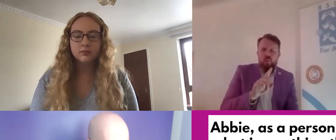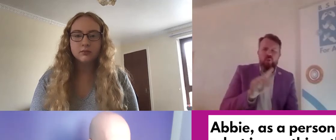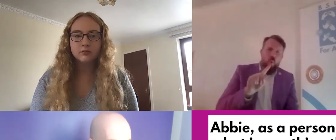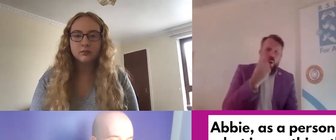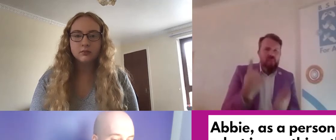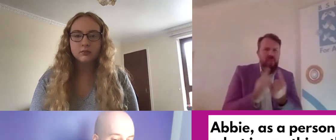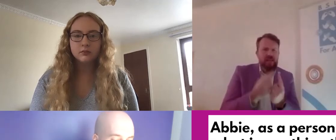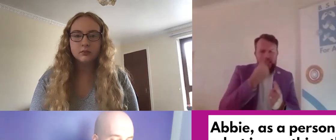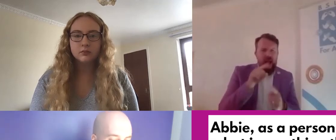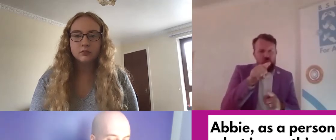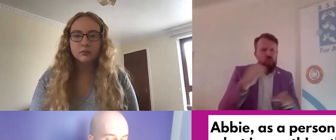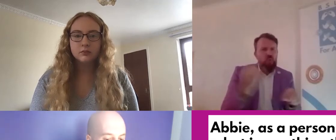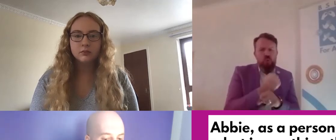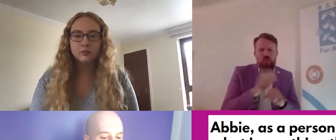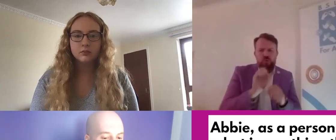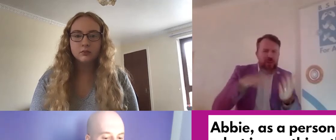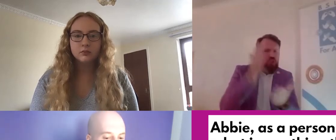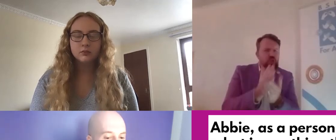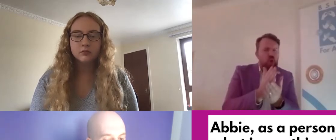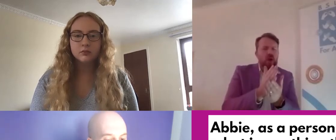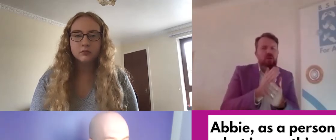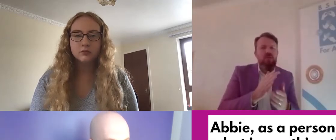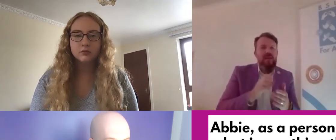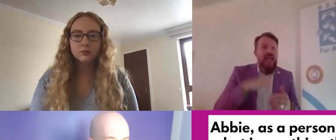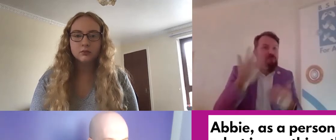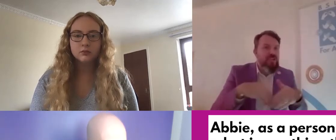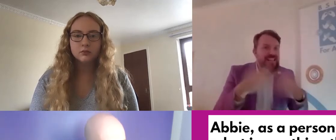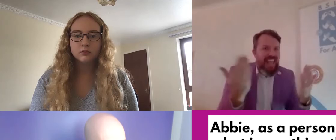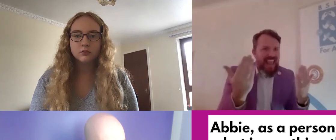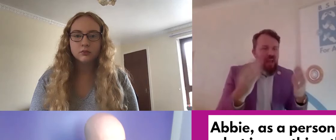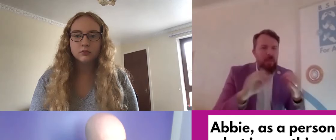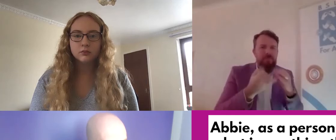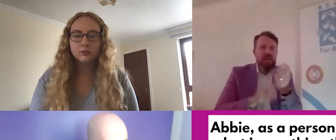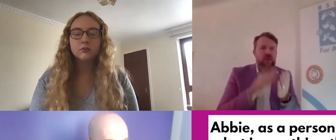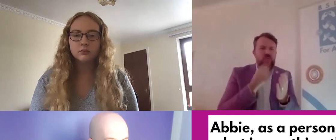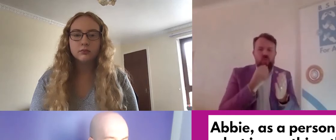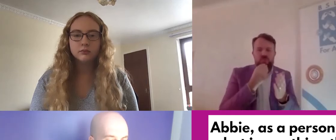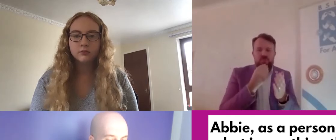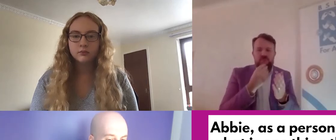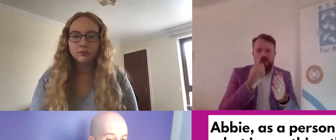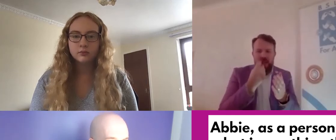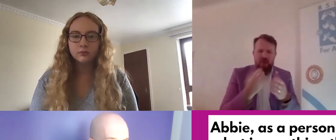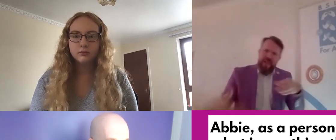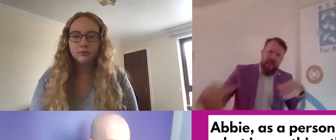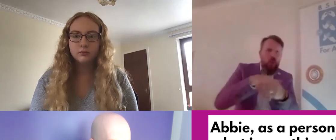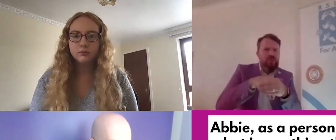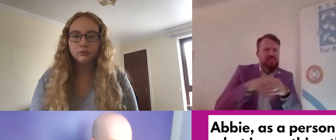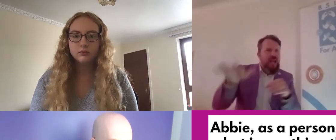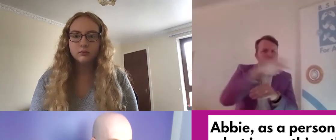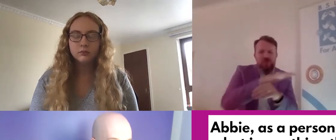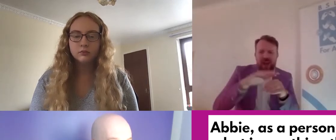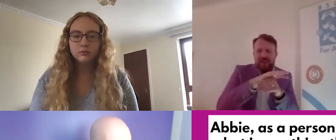Abbie, as a person, what's one thing that you can do every day to ensure that BSL